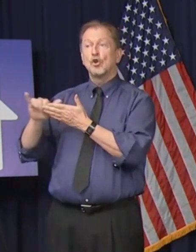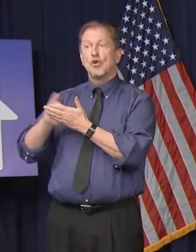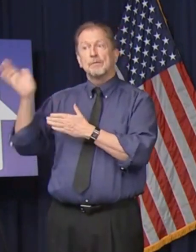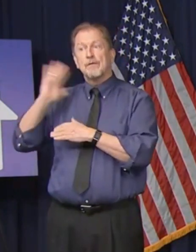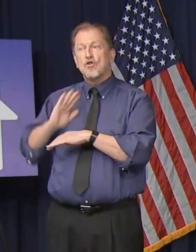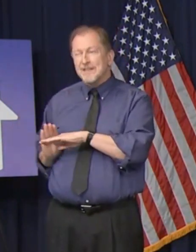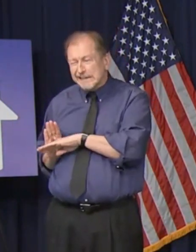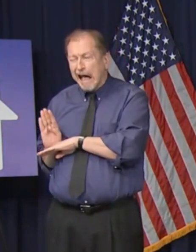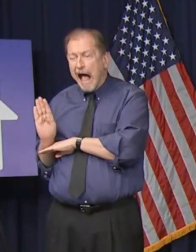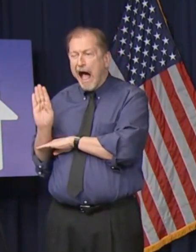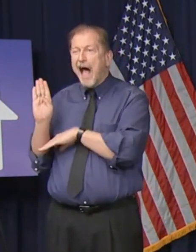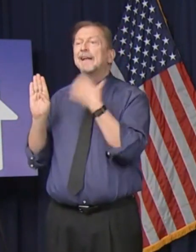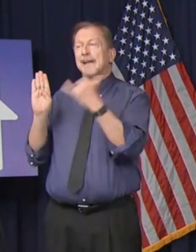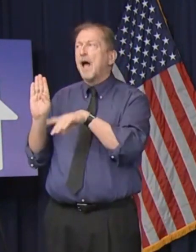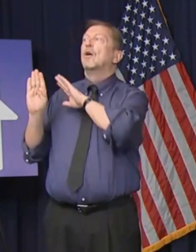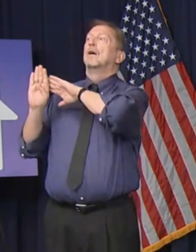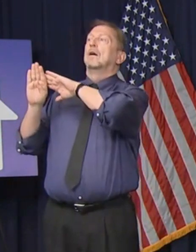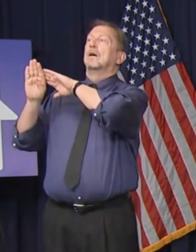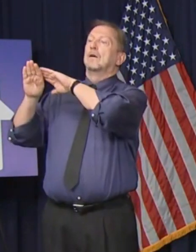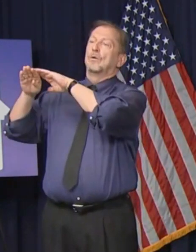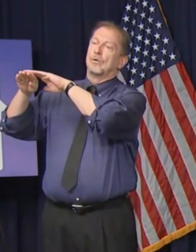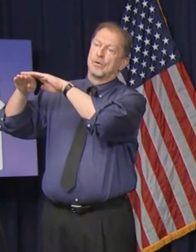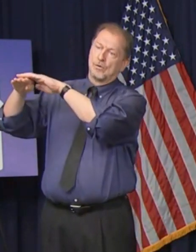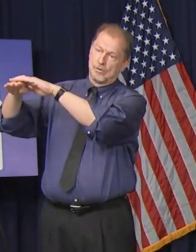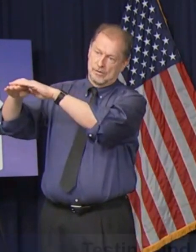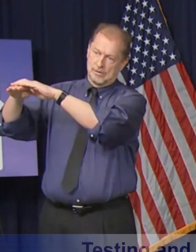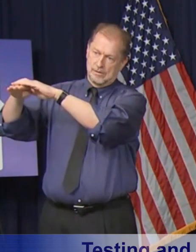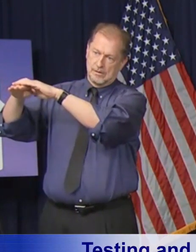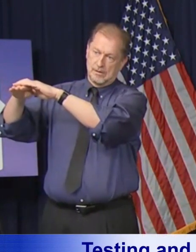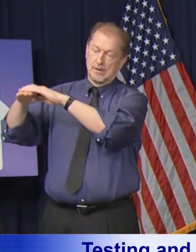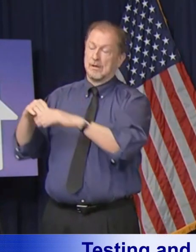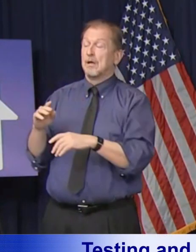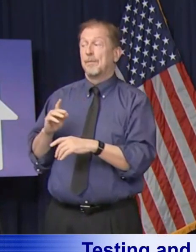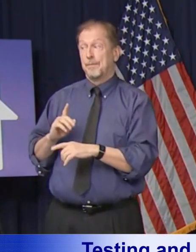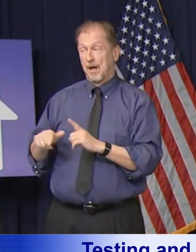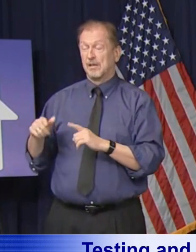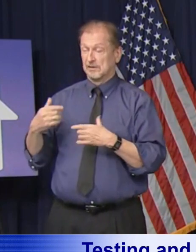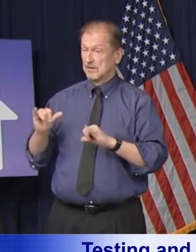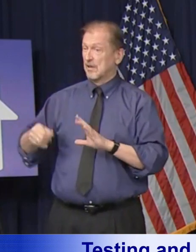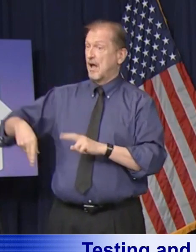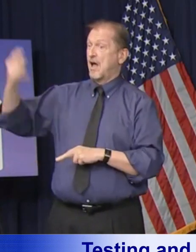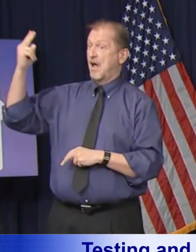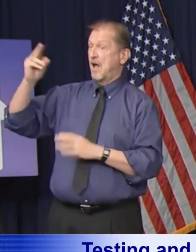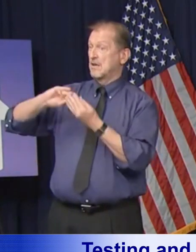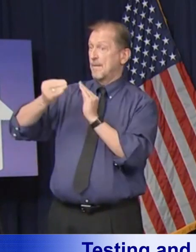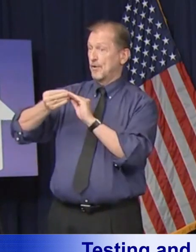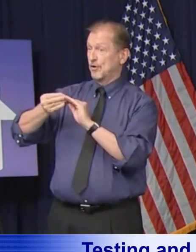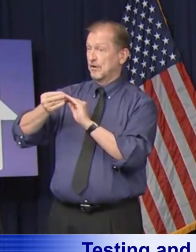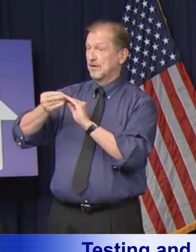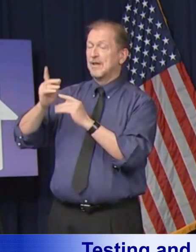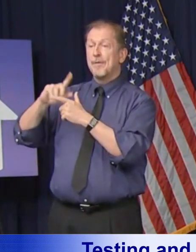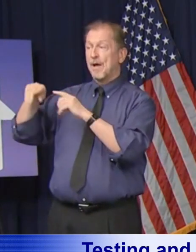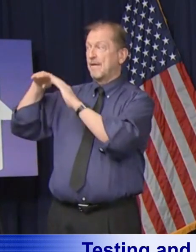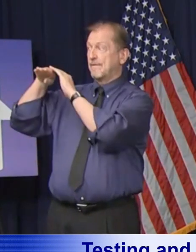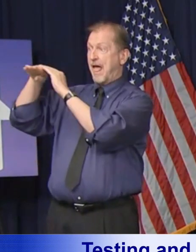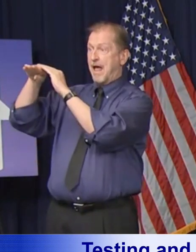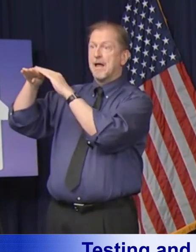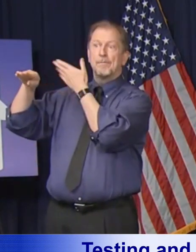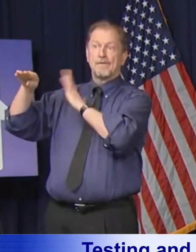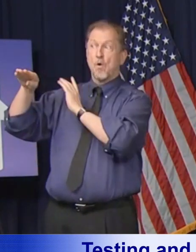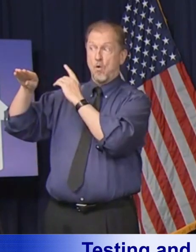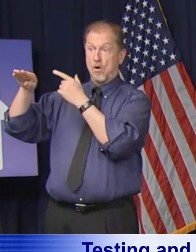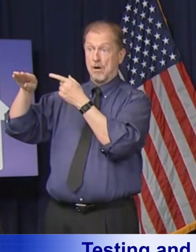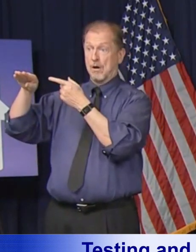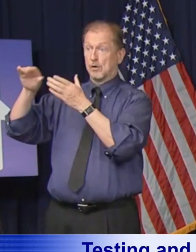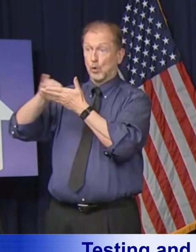flattened their curve, but it's flattened at a reasonably high level. But flat is way better than, you know, than the